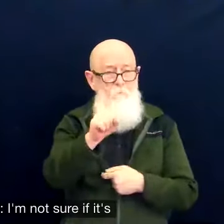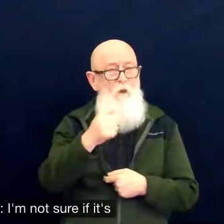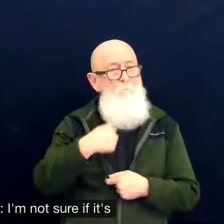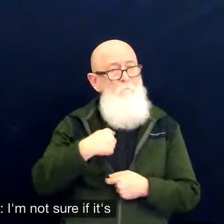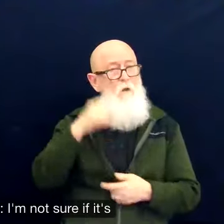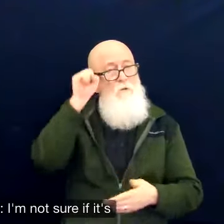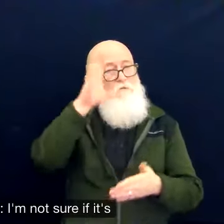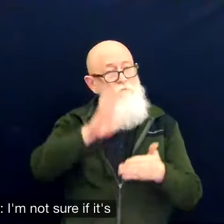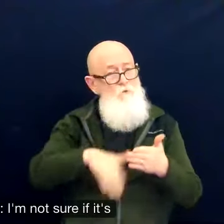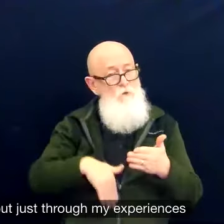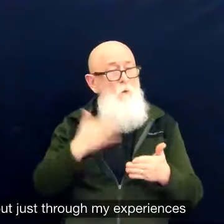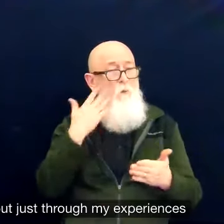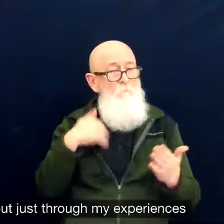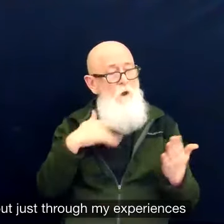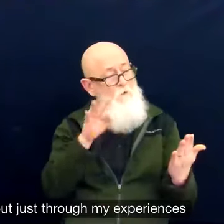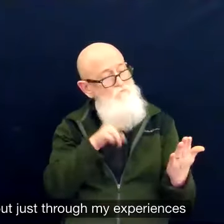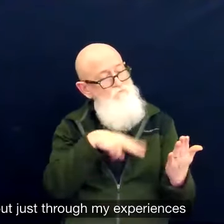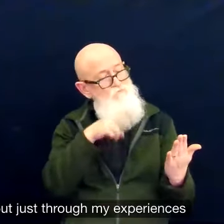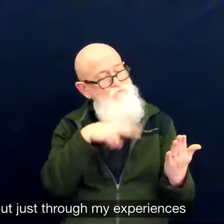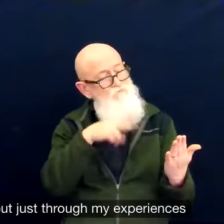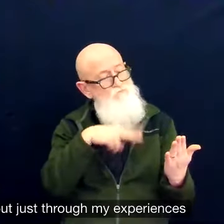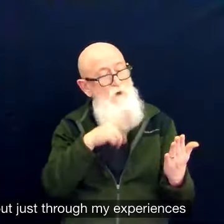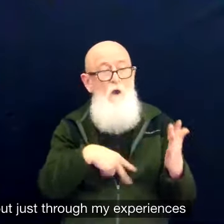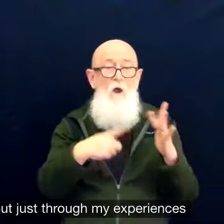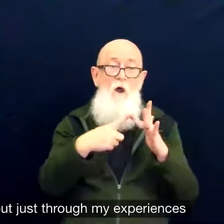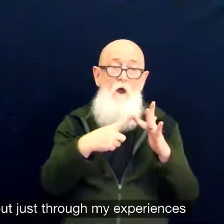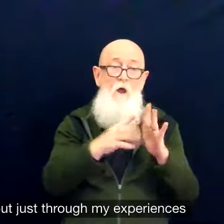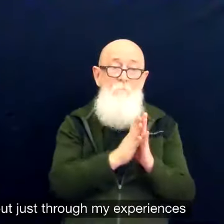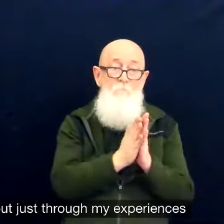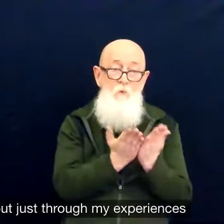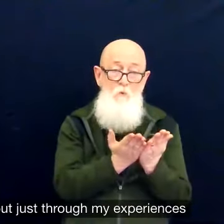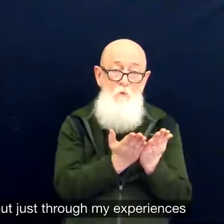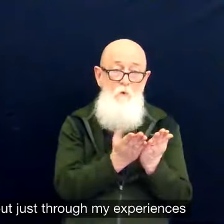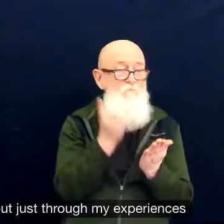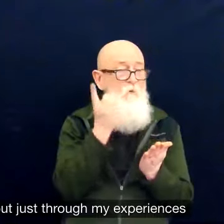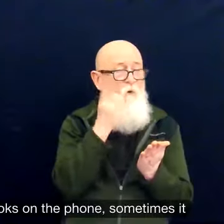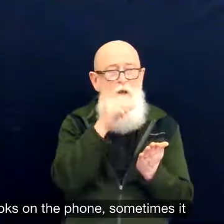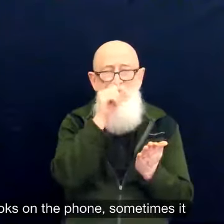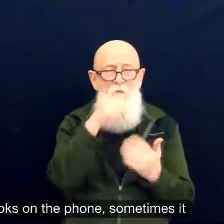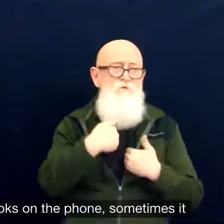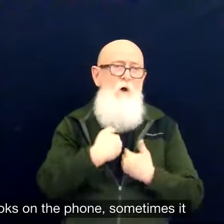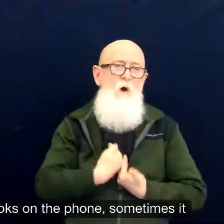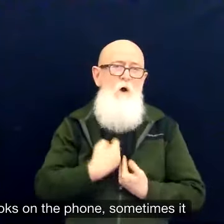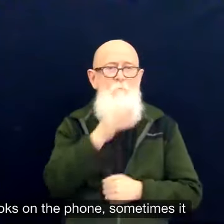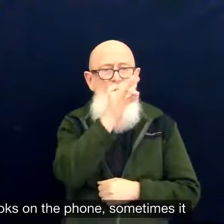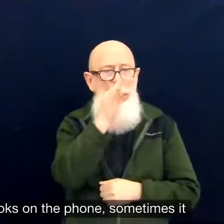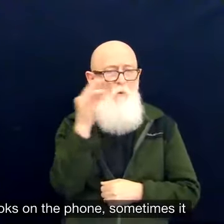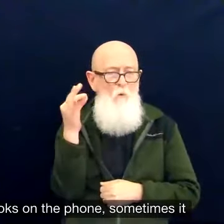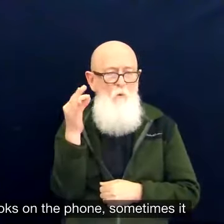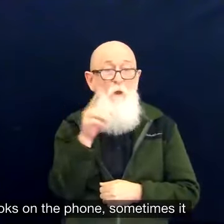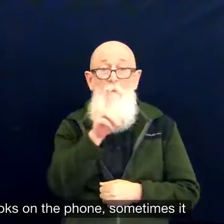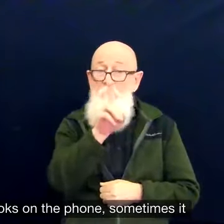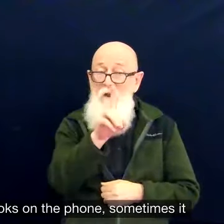when I'm reading iBooks on the phone, sometimes it can be quite tiring and boring. So if I put a